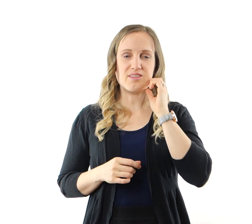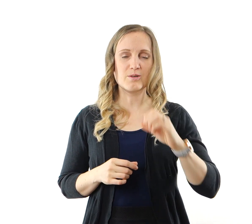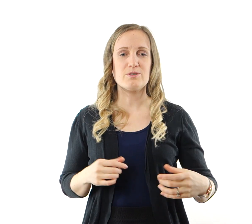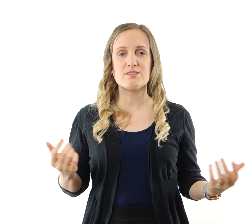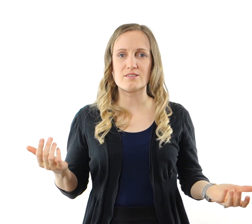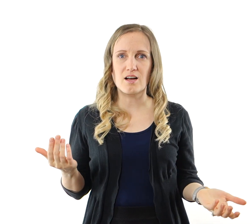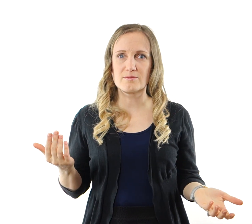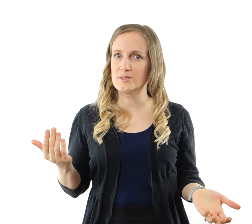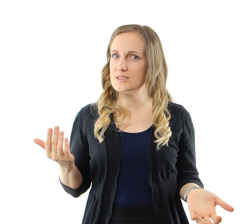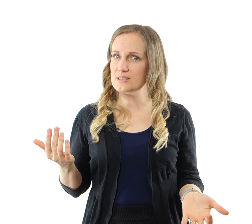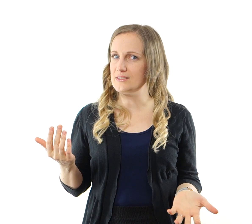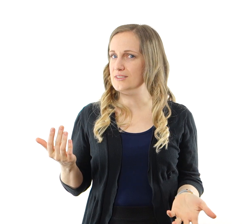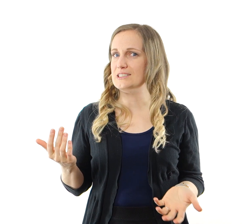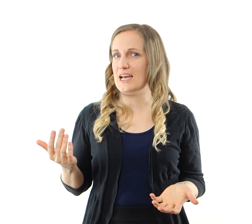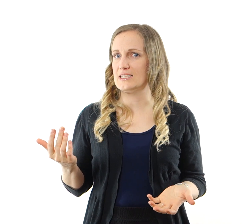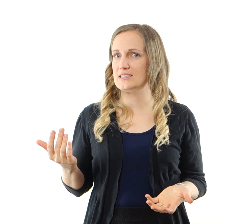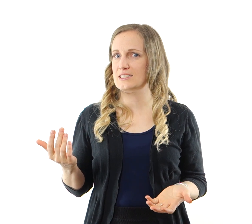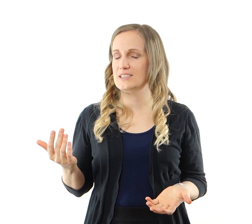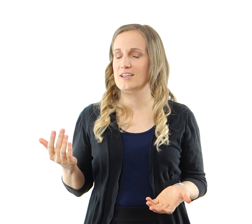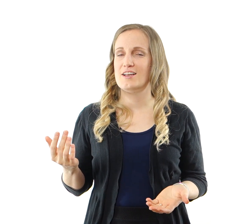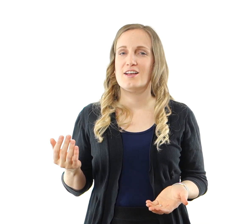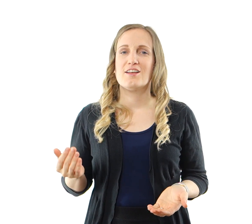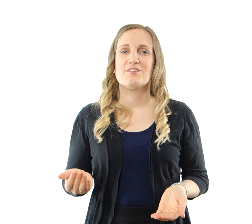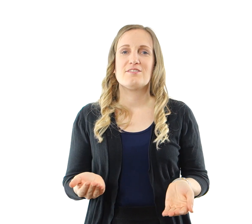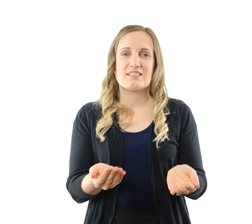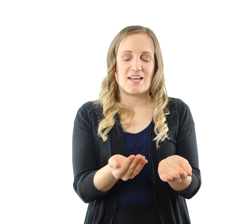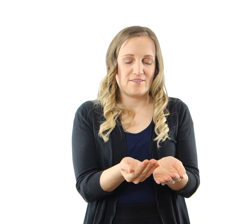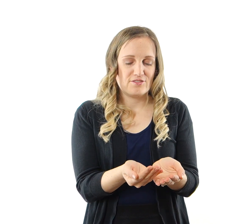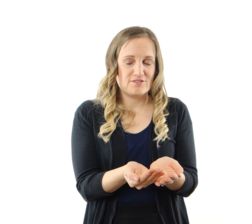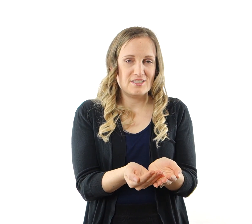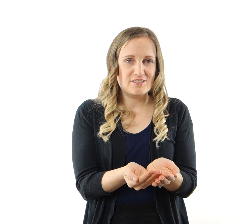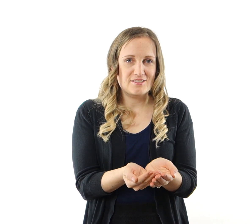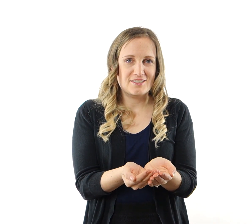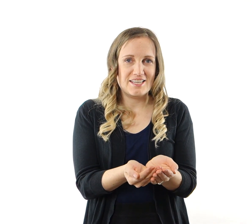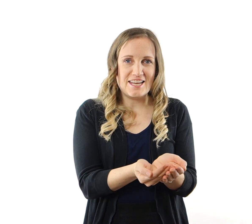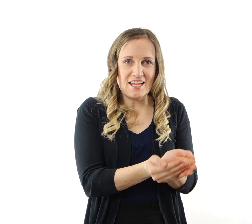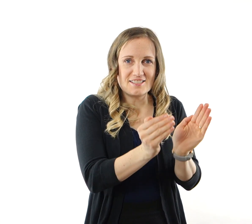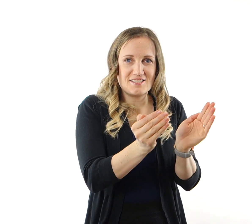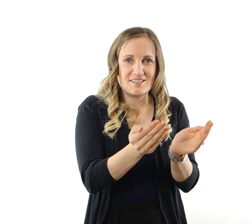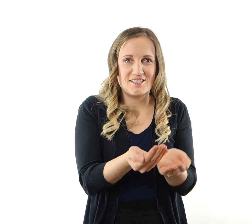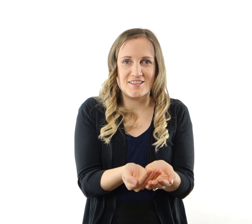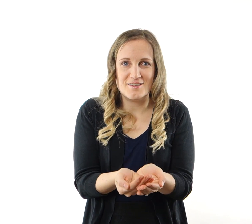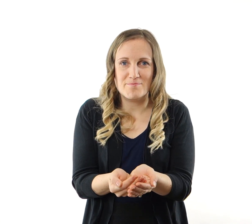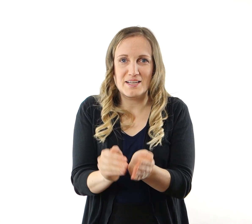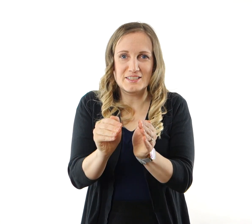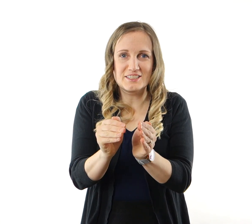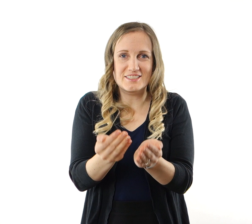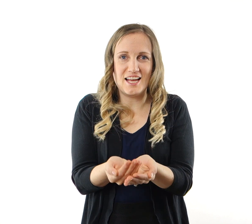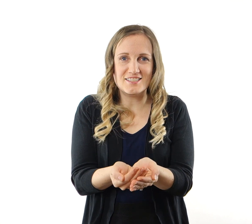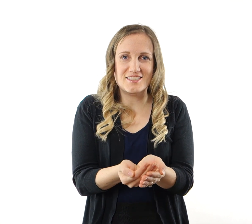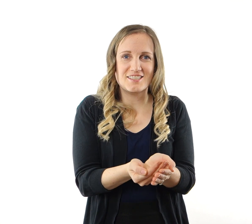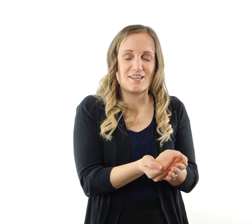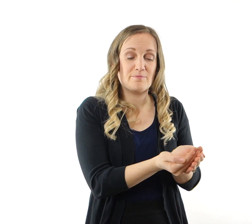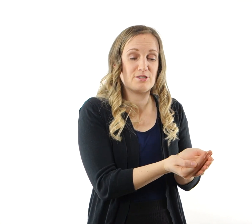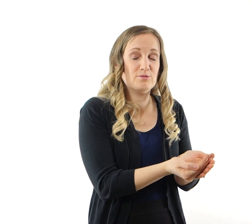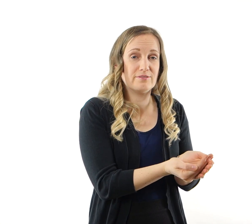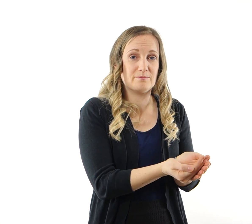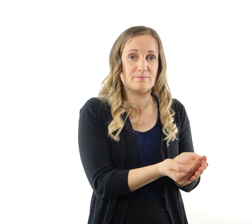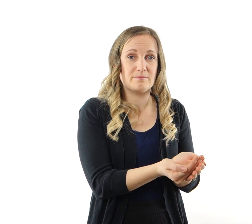Will songbirds leave their nests? You get to have your little nests. Make a little nest. Make two of them because